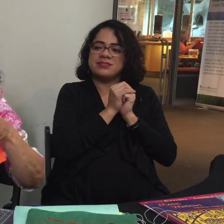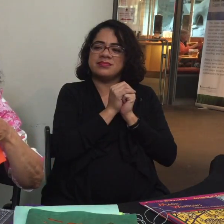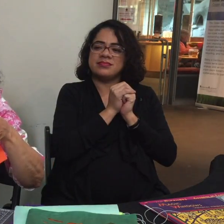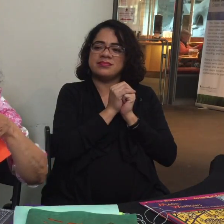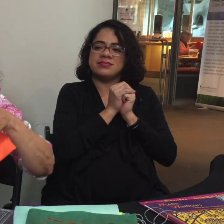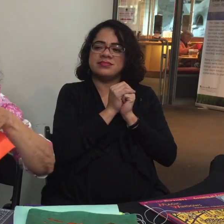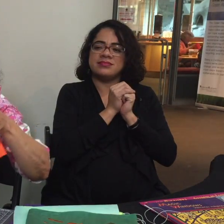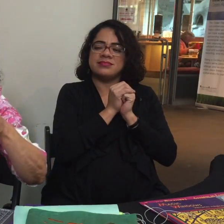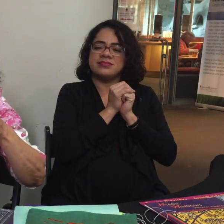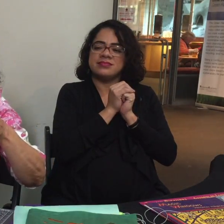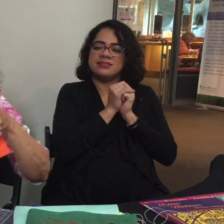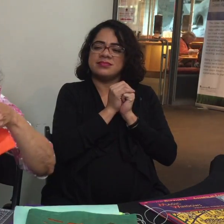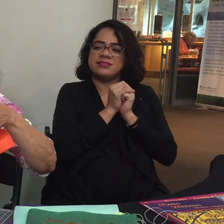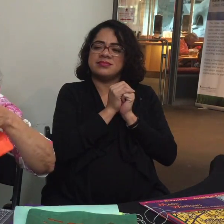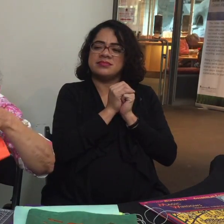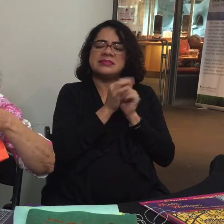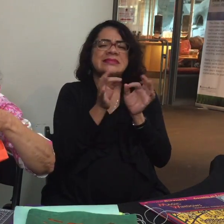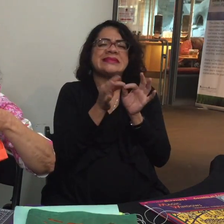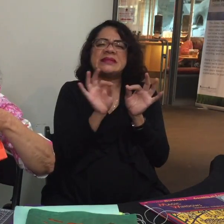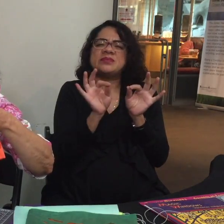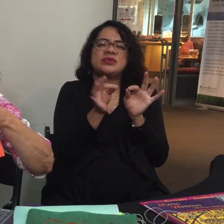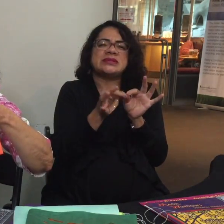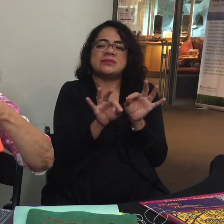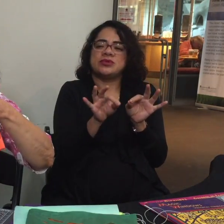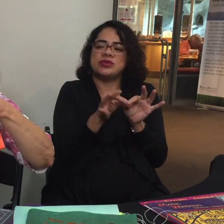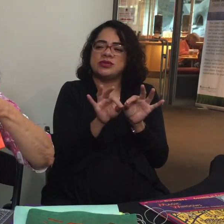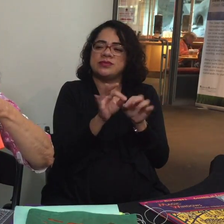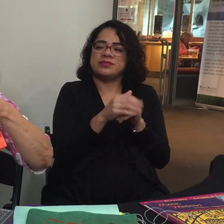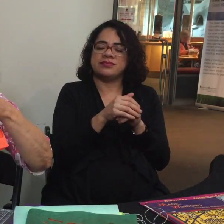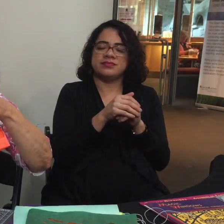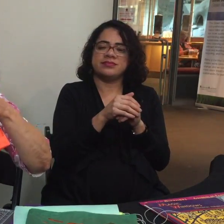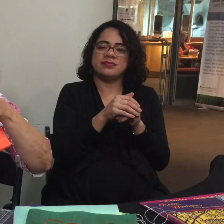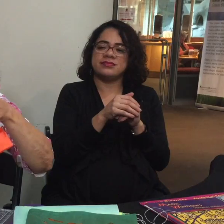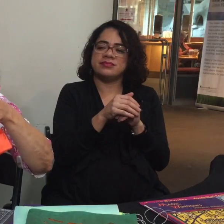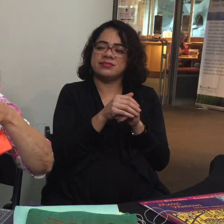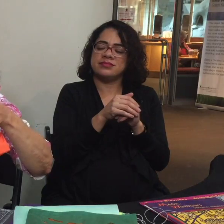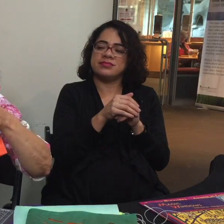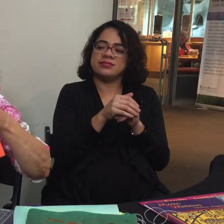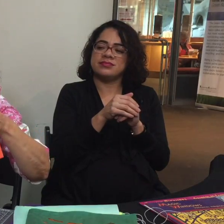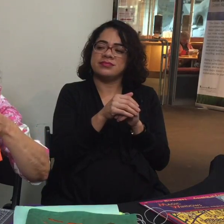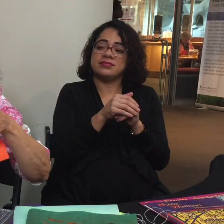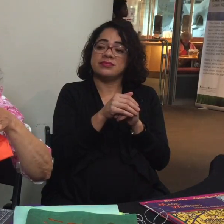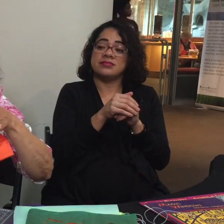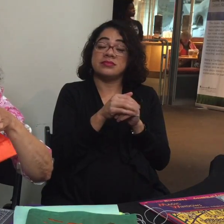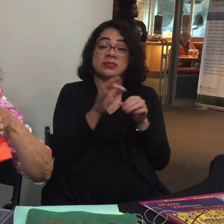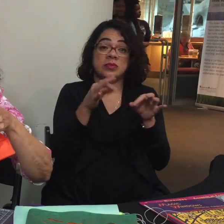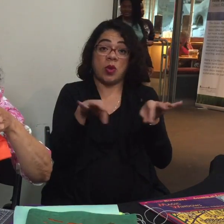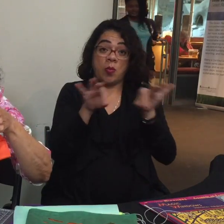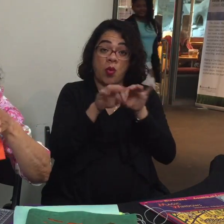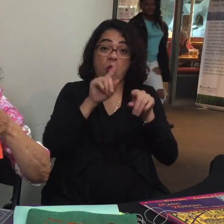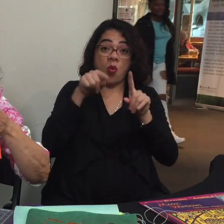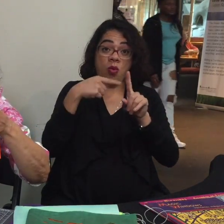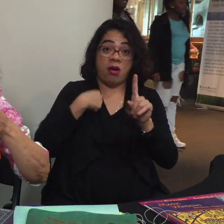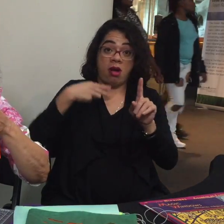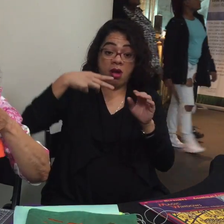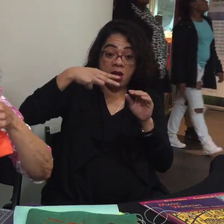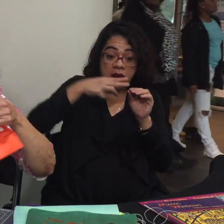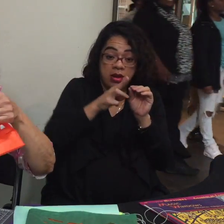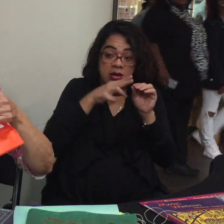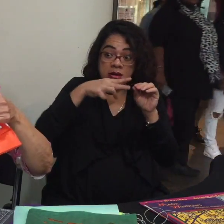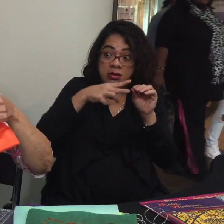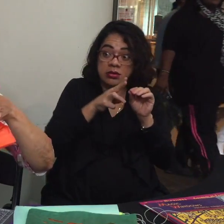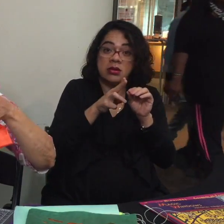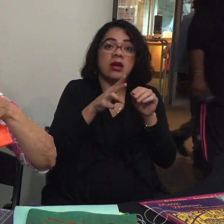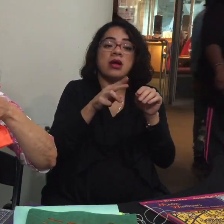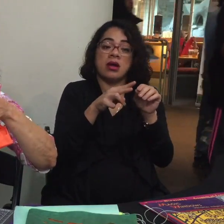And you'll see, it's very simple. When I make these cuts, I make sure that when I cut, the piece of paper